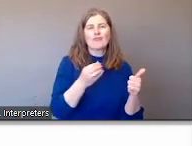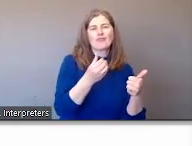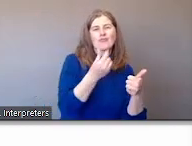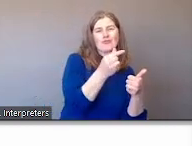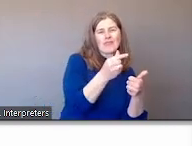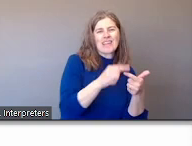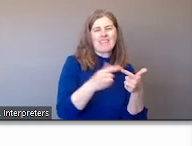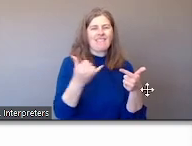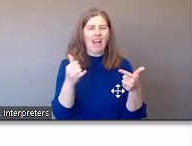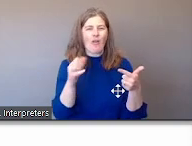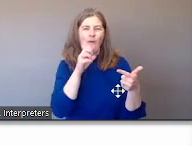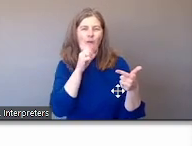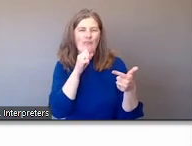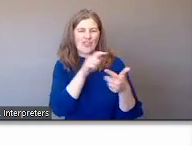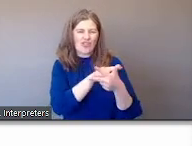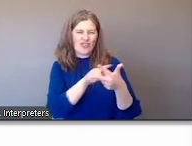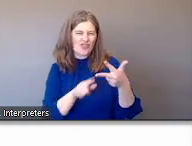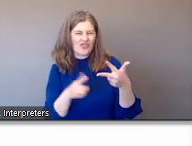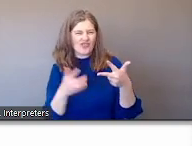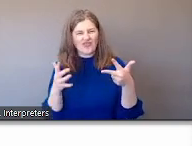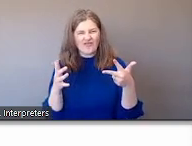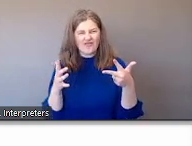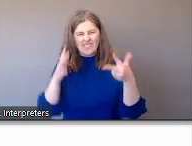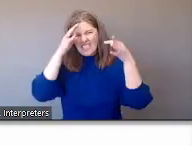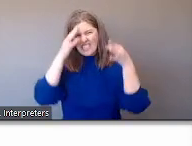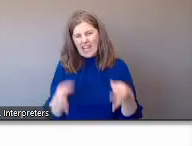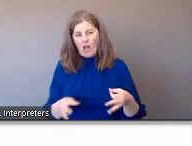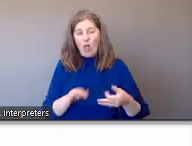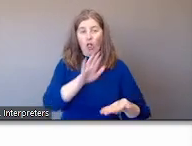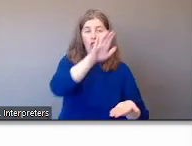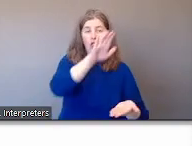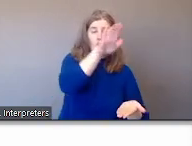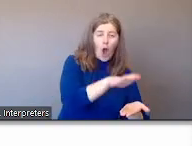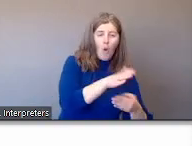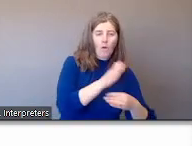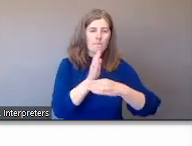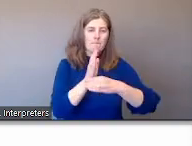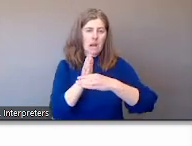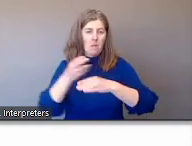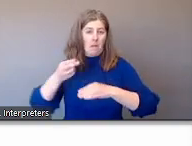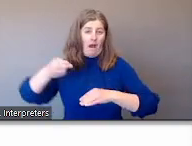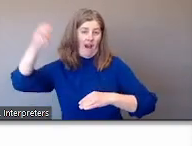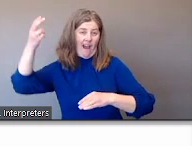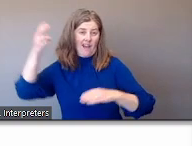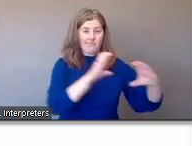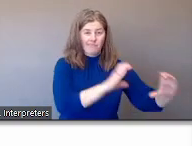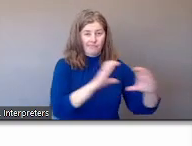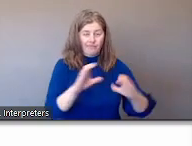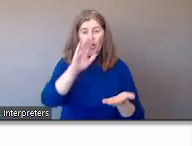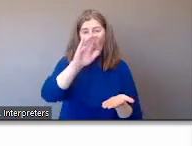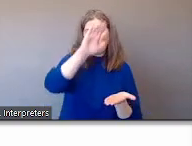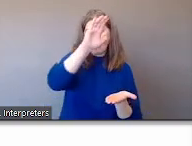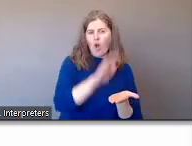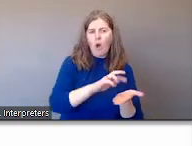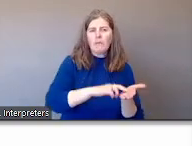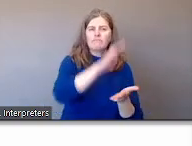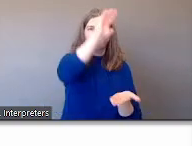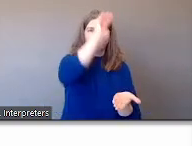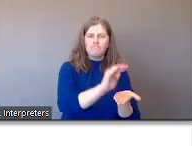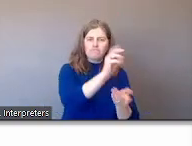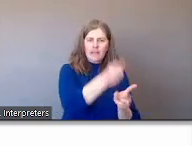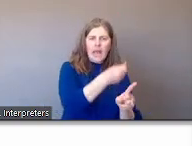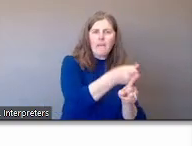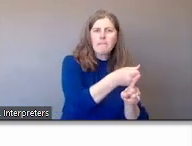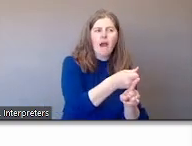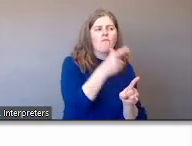orange sort of a division, low, medium, and high. Low being limited impact on healthcare